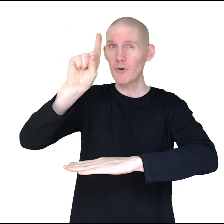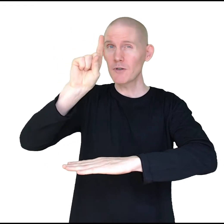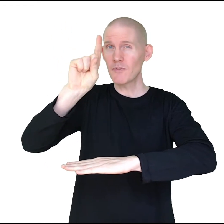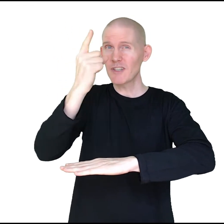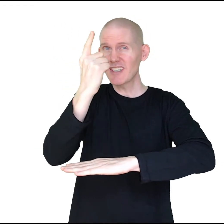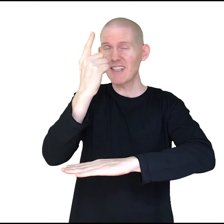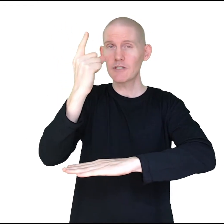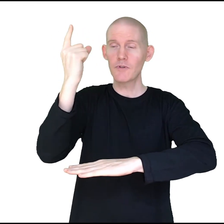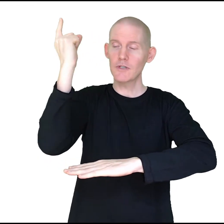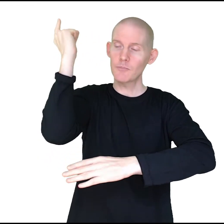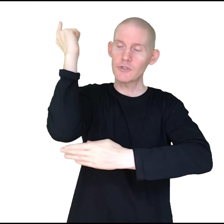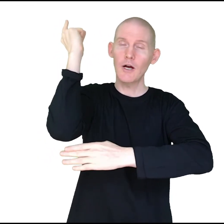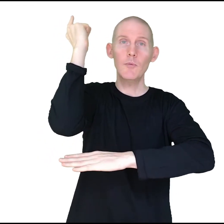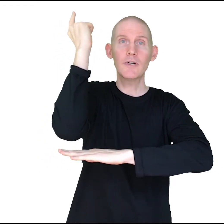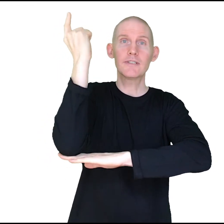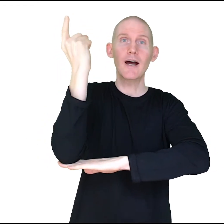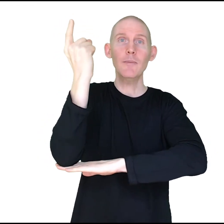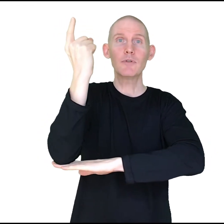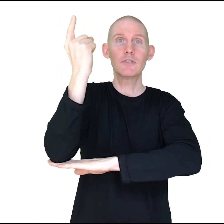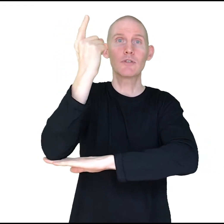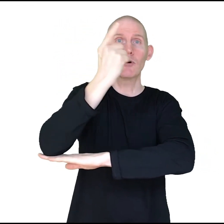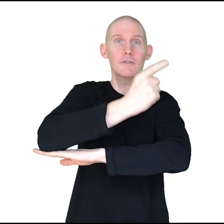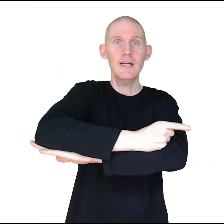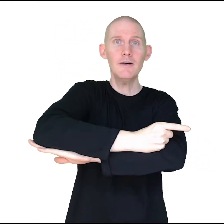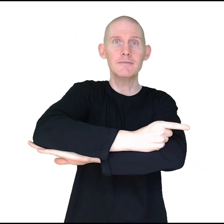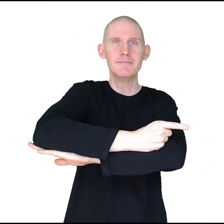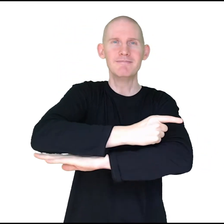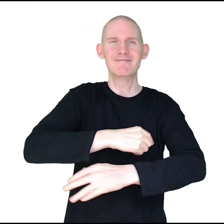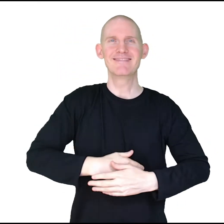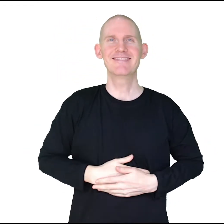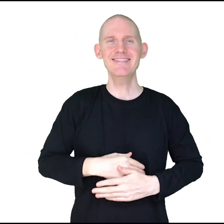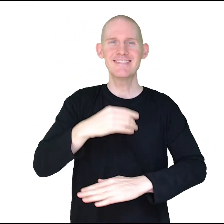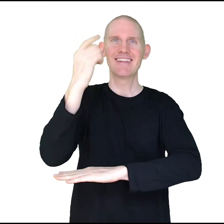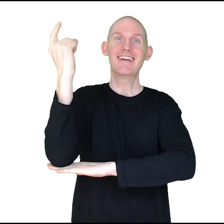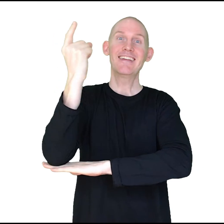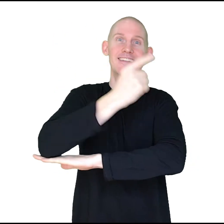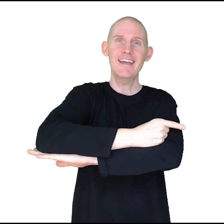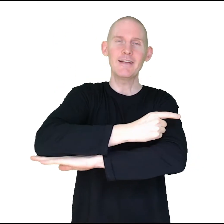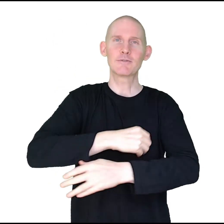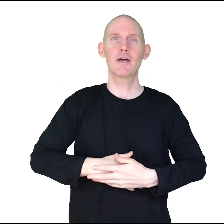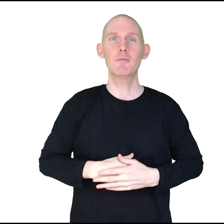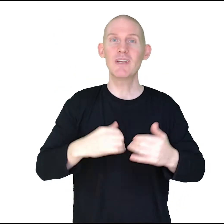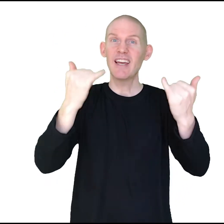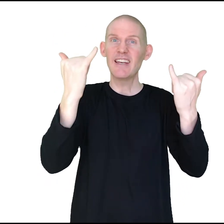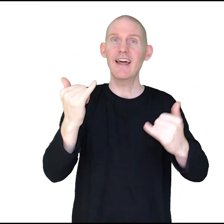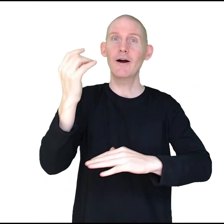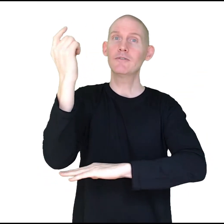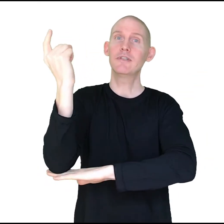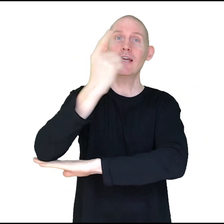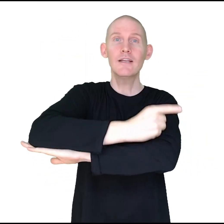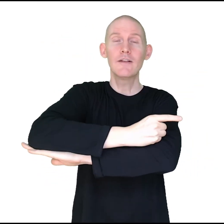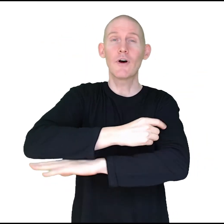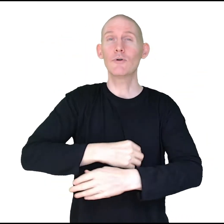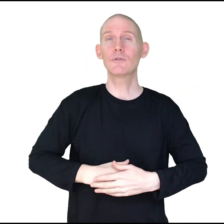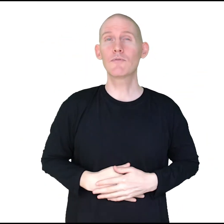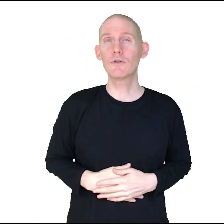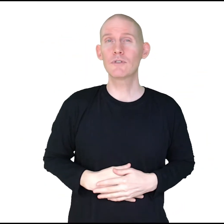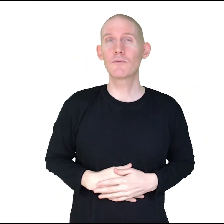finger, index finger, put your elbow on top, and just go down. Day. So that would be now, day, the alternate version for